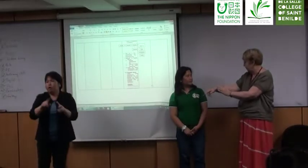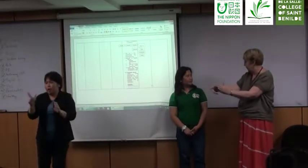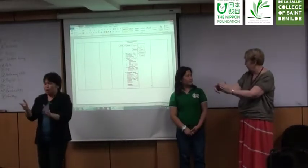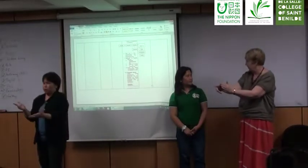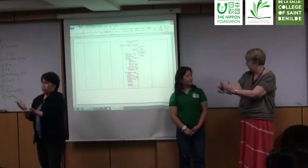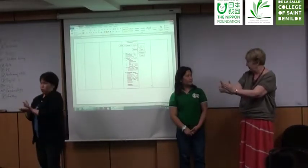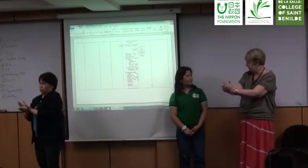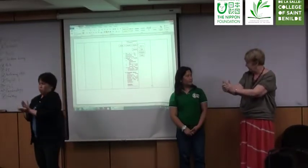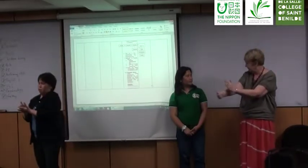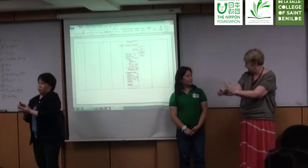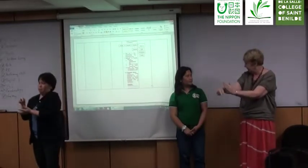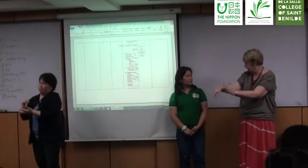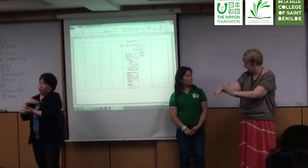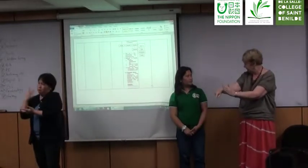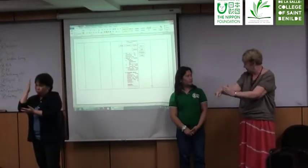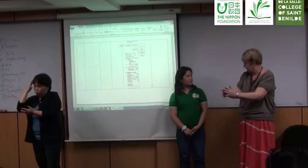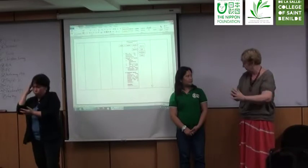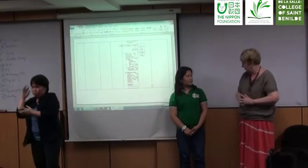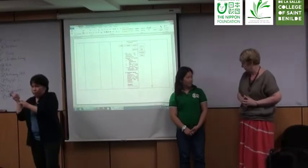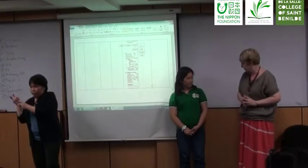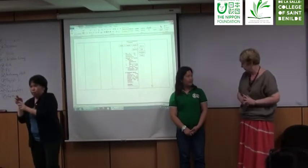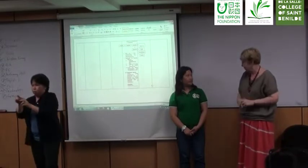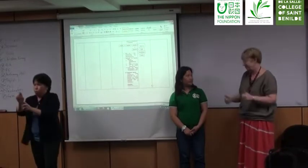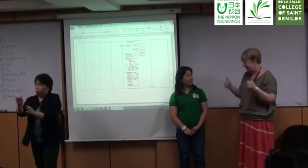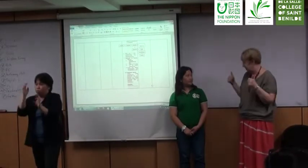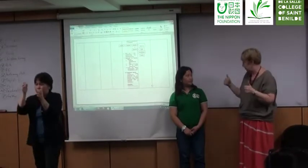that question. And they become experts on this.